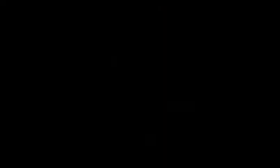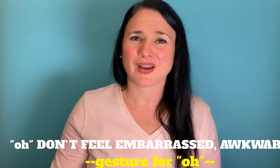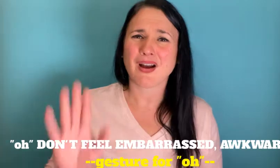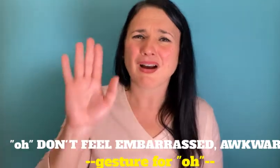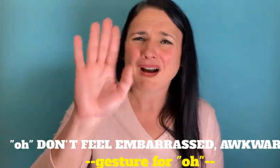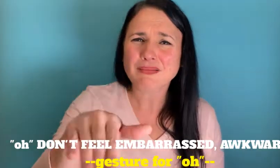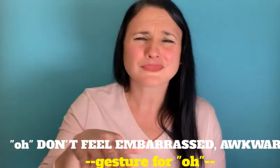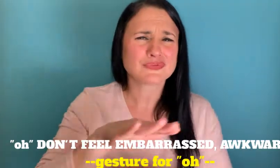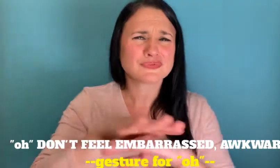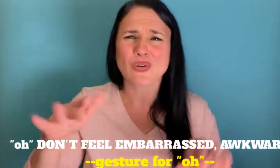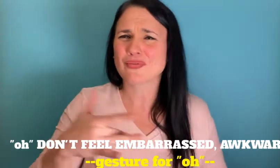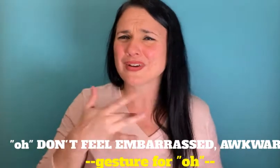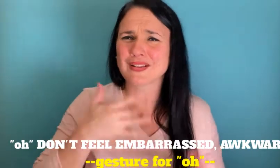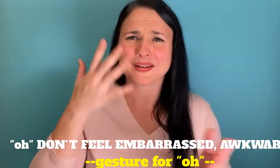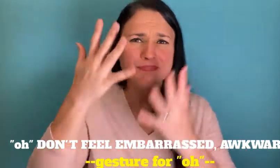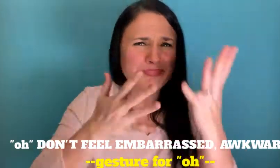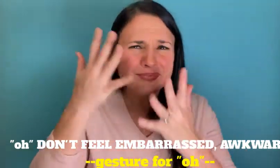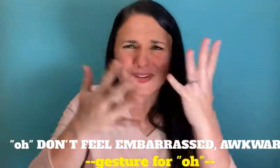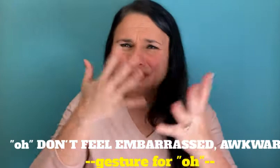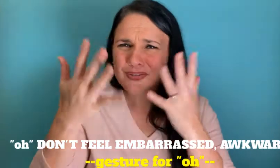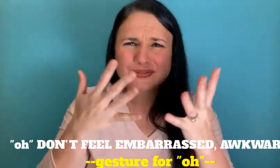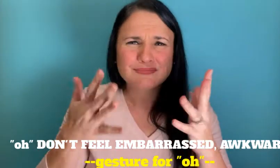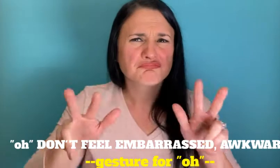Hey, don't feel embarrassed or awkward.